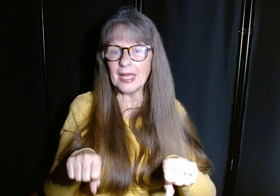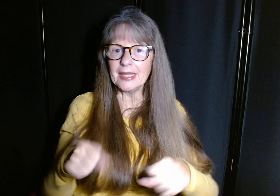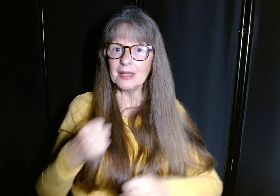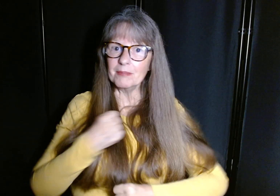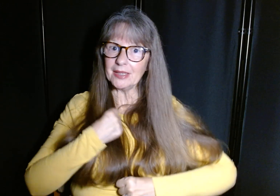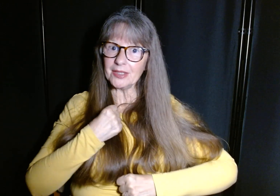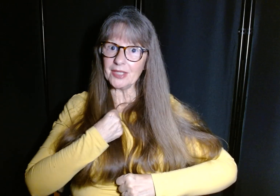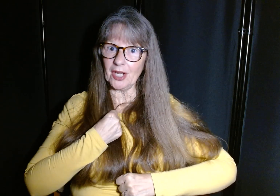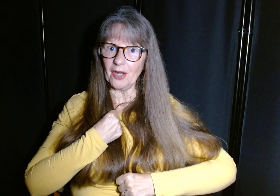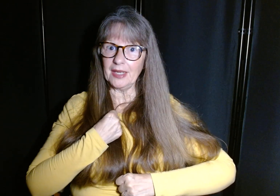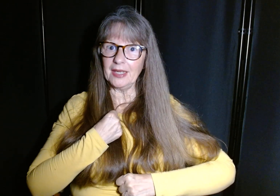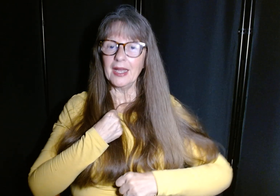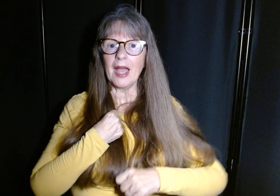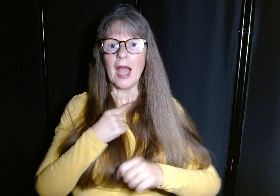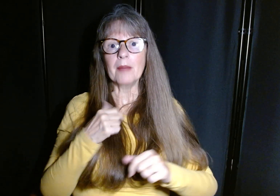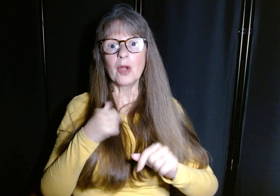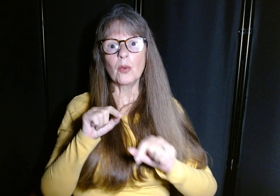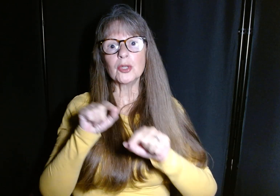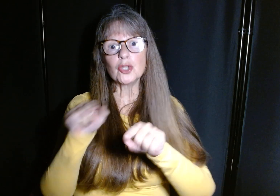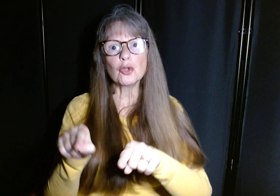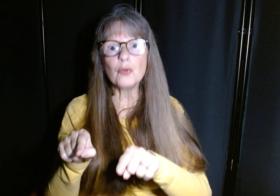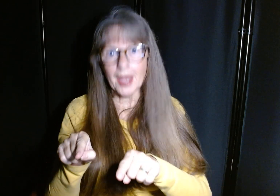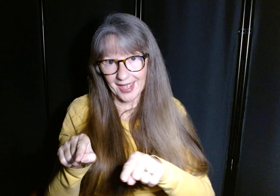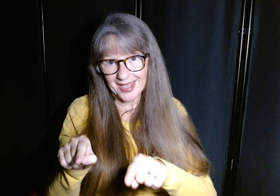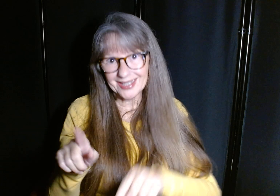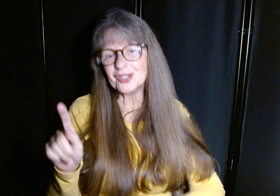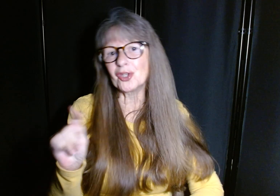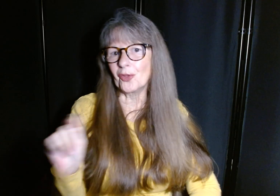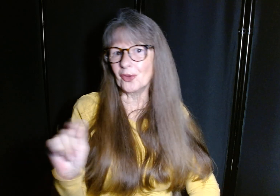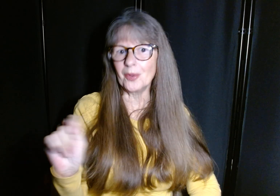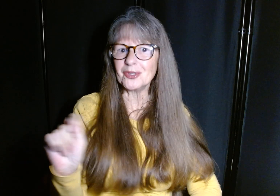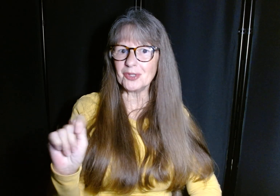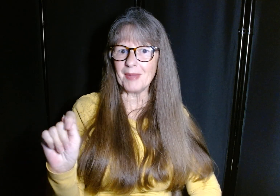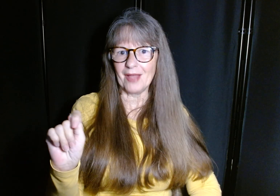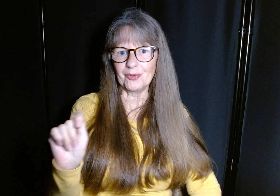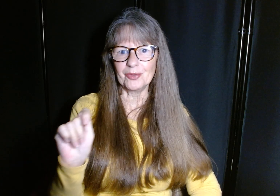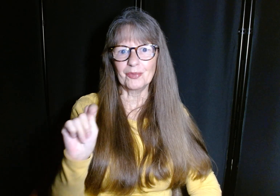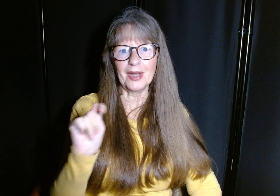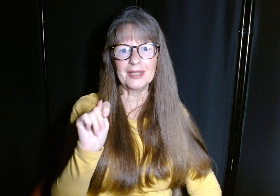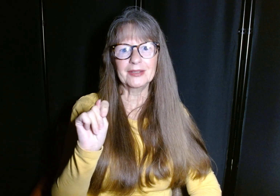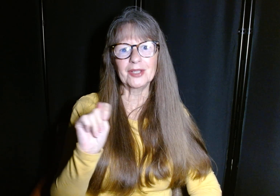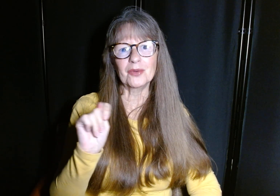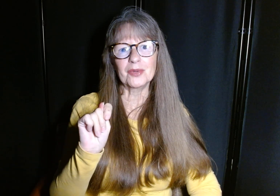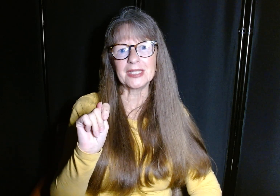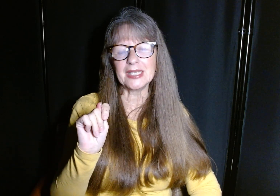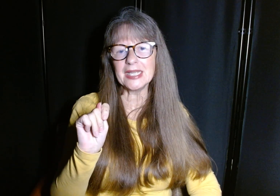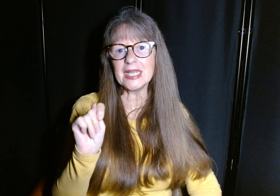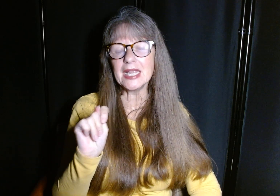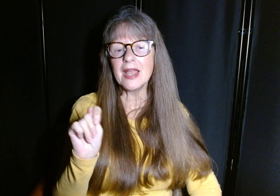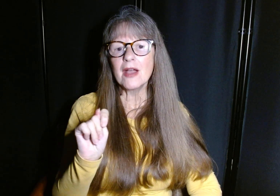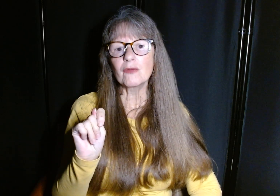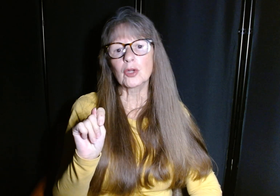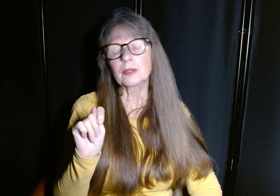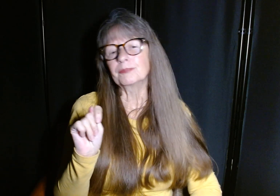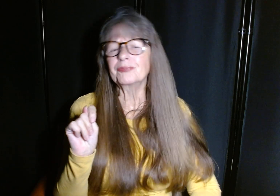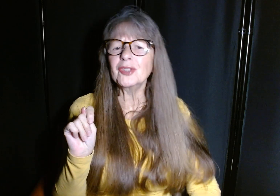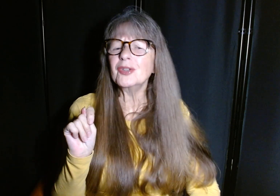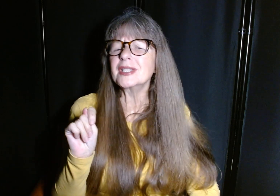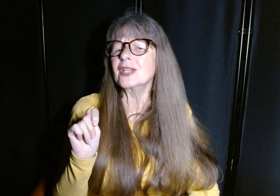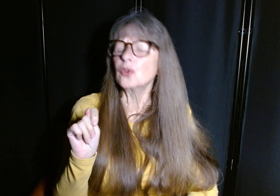in the military, I'm going to the head, so they're going to the bathroom, right? So it's a T for, you could say